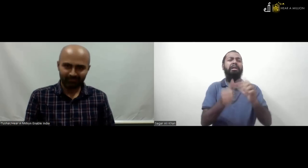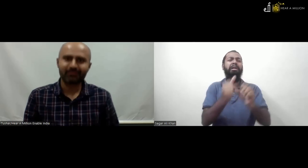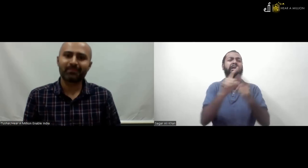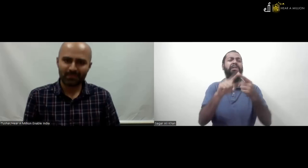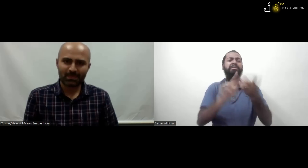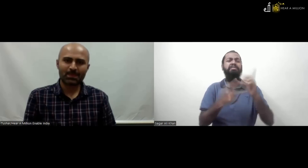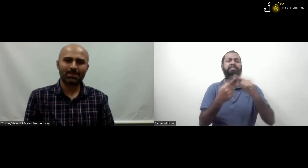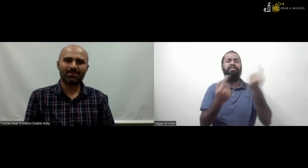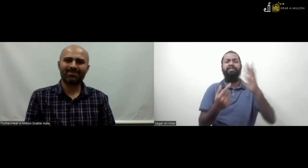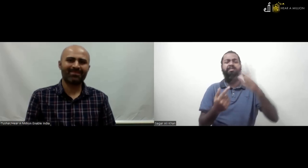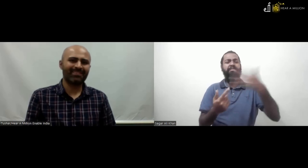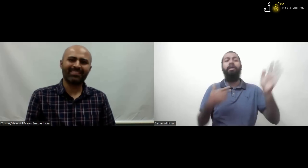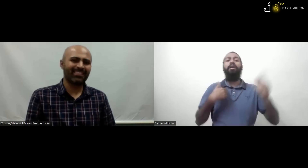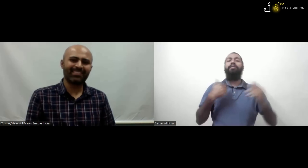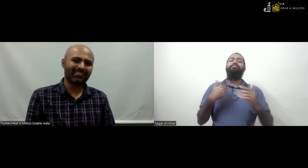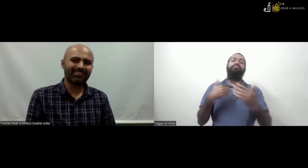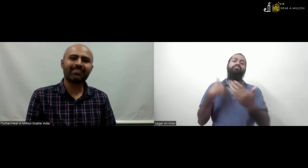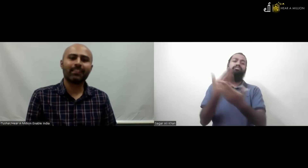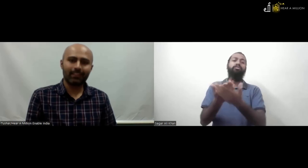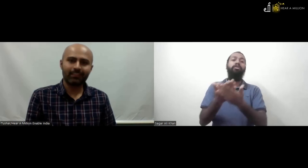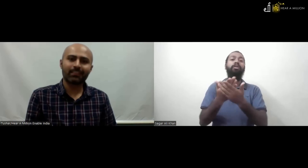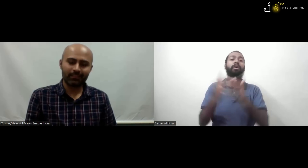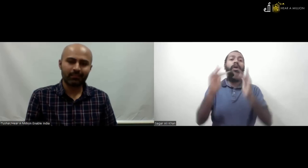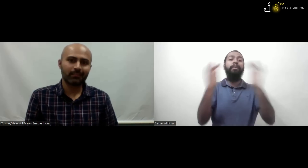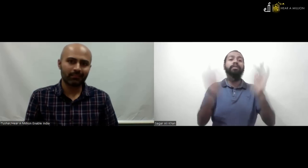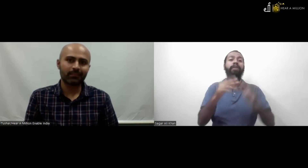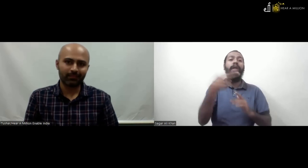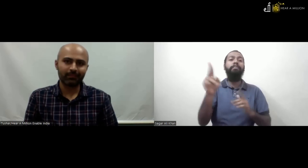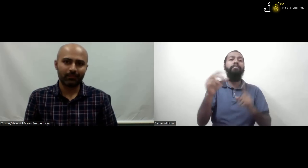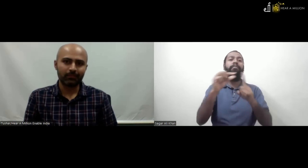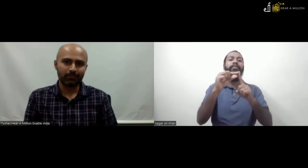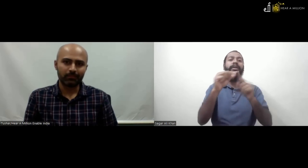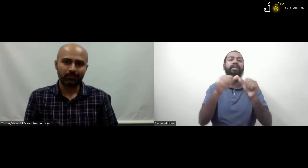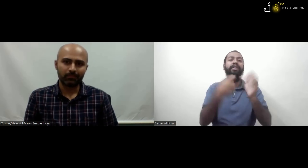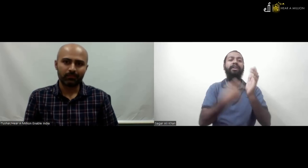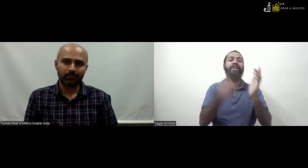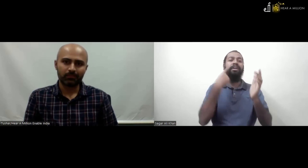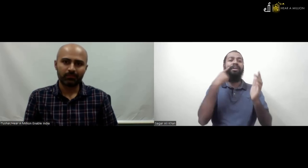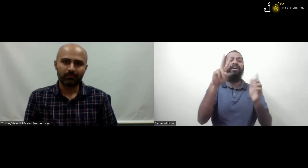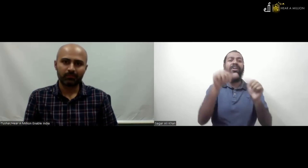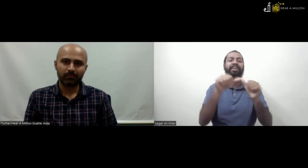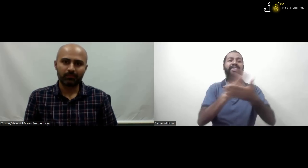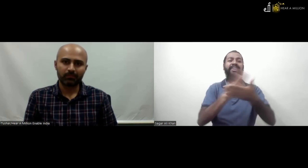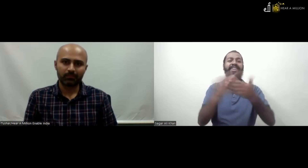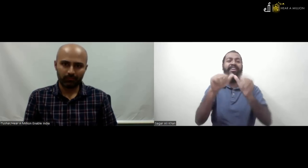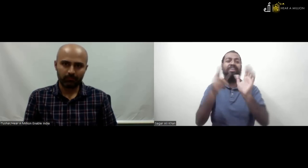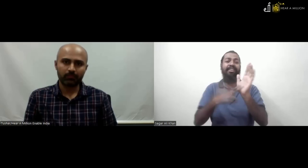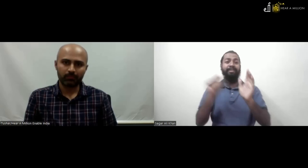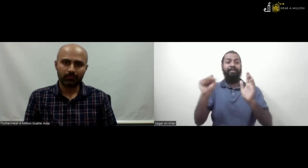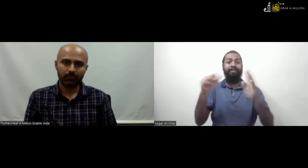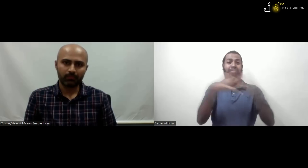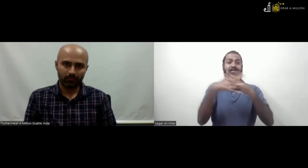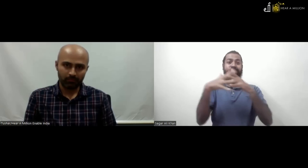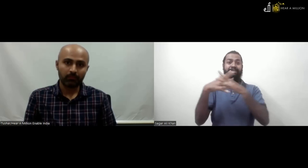not check this for myself? Don't need to bribe the agent this time. So I applied for an online